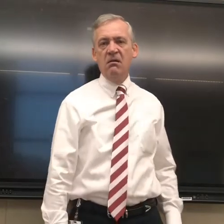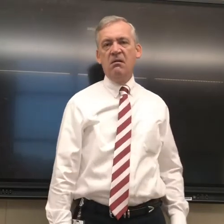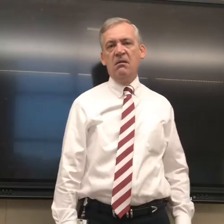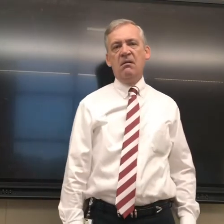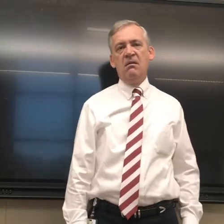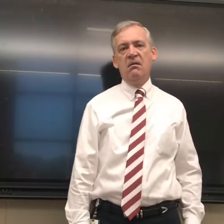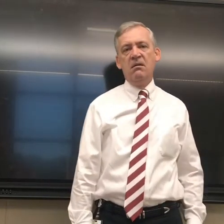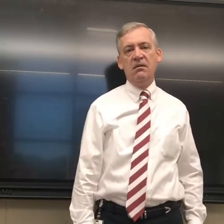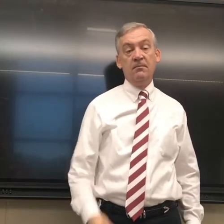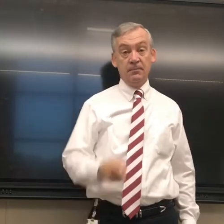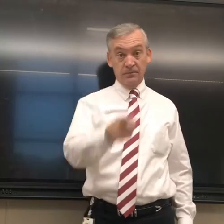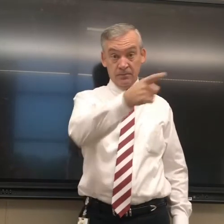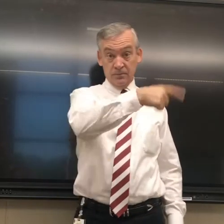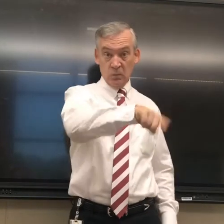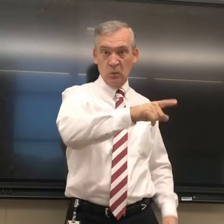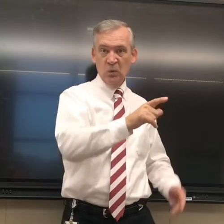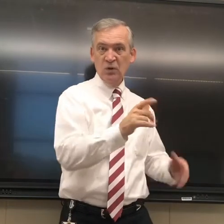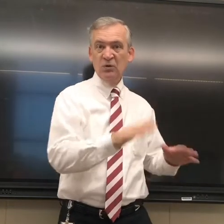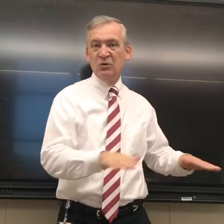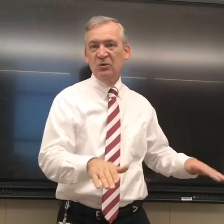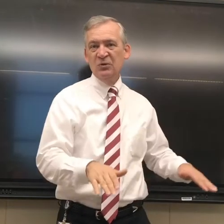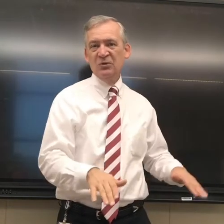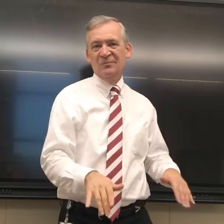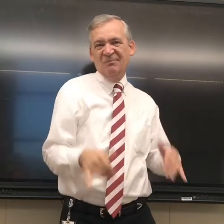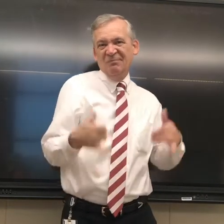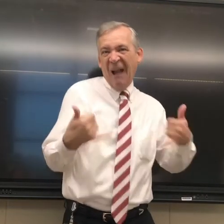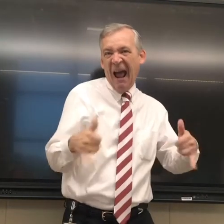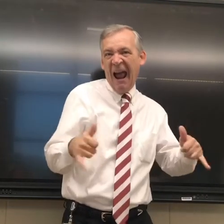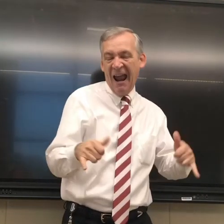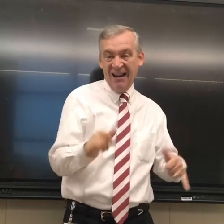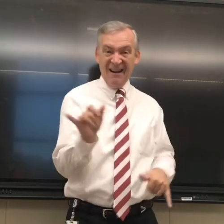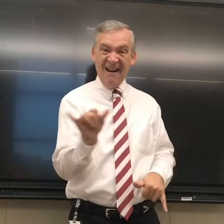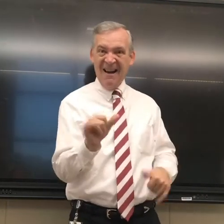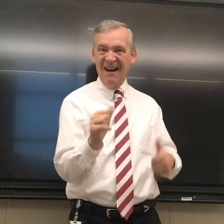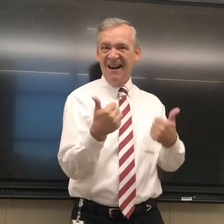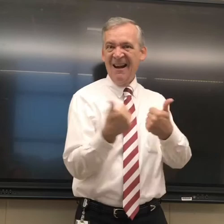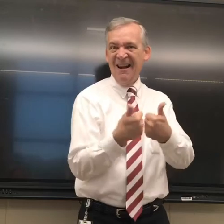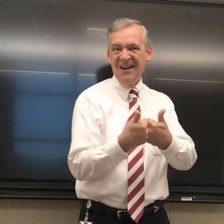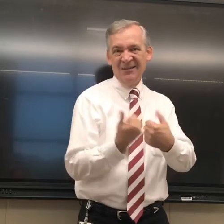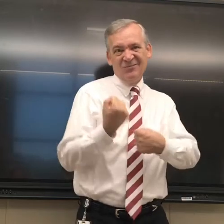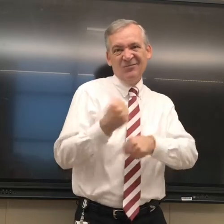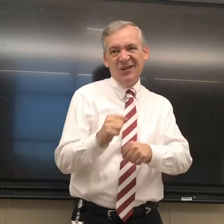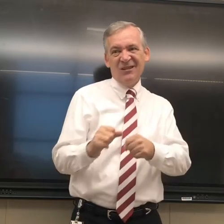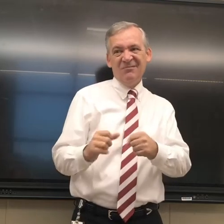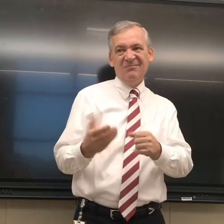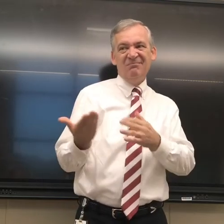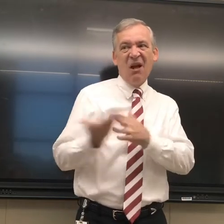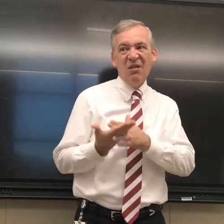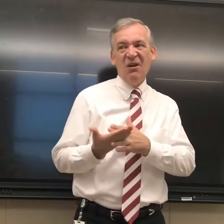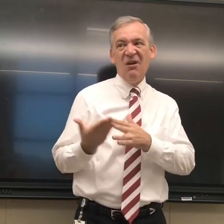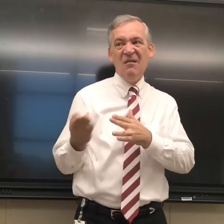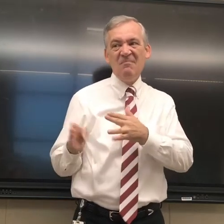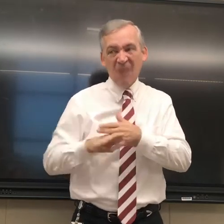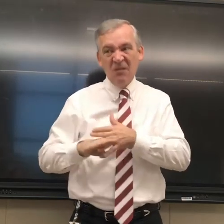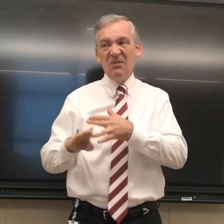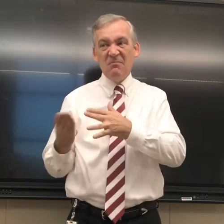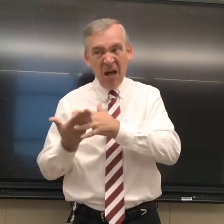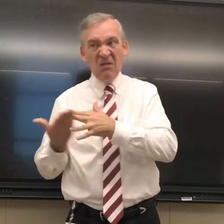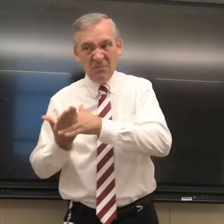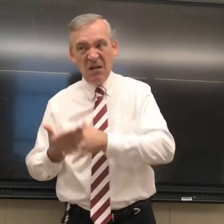We children made a game of thinking of ways to disturb John Burke, and then to elude his